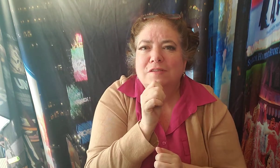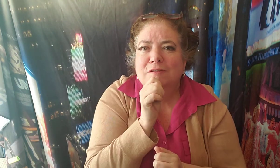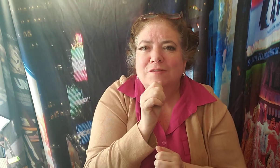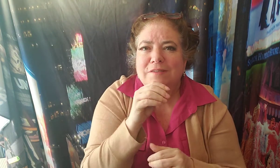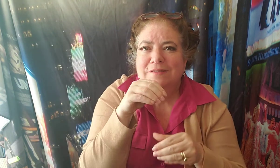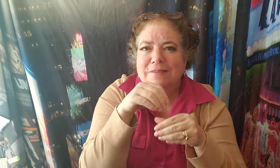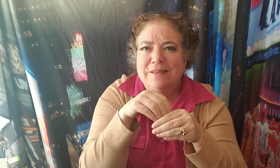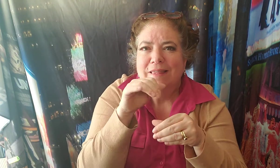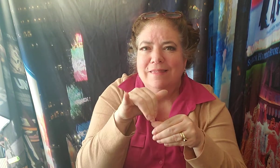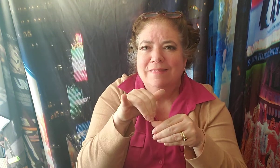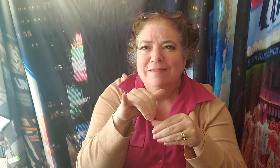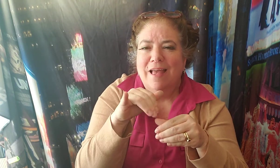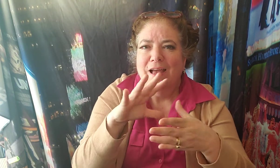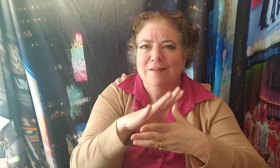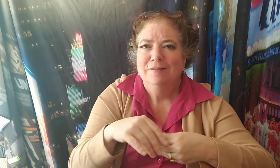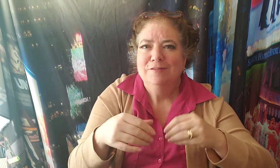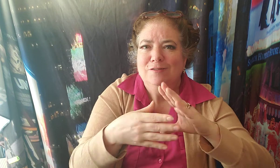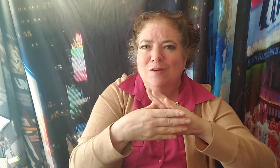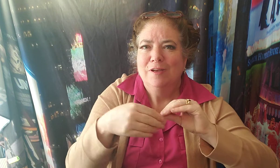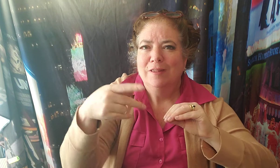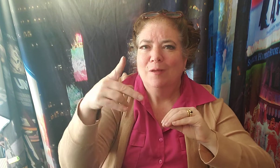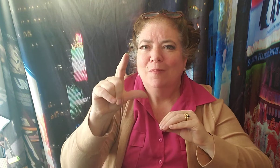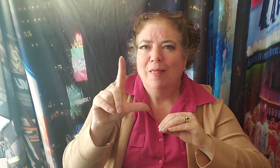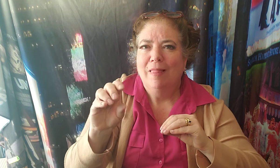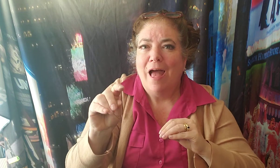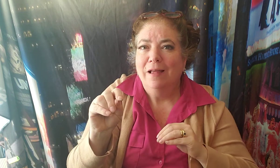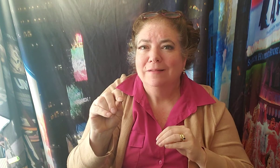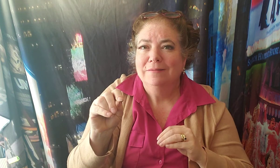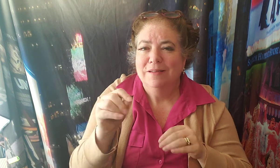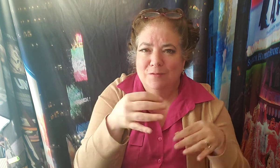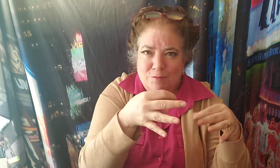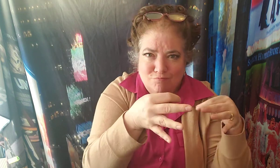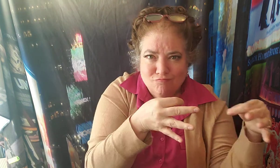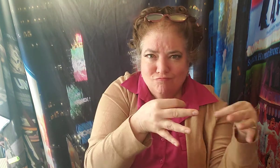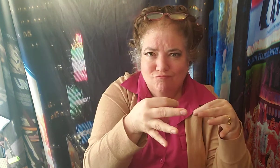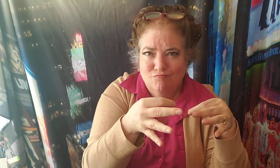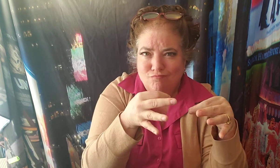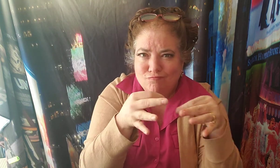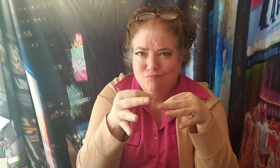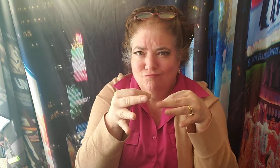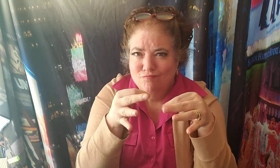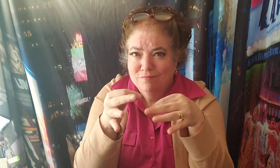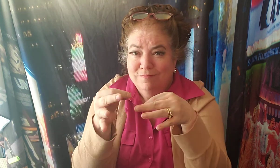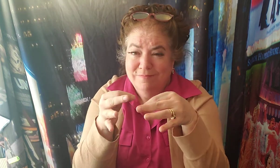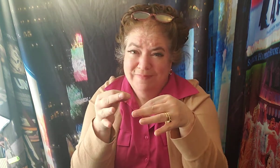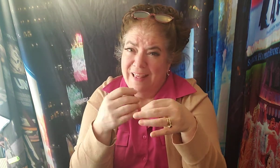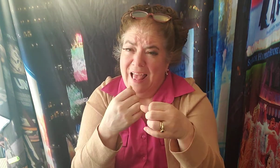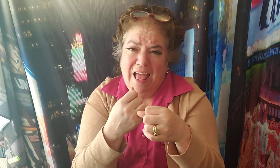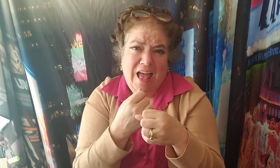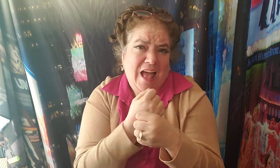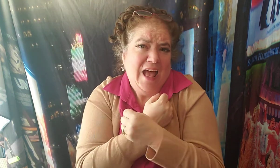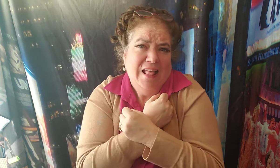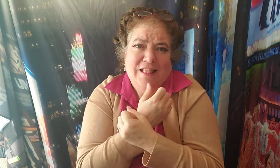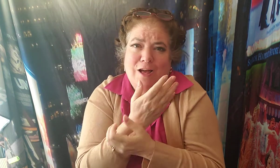is just to tell them that I love you you will